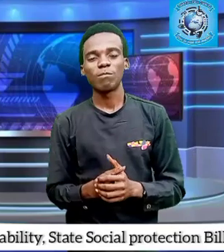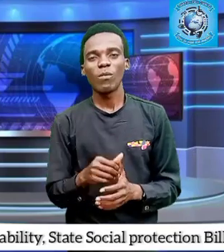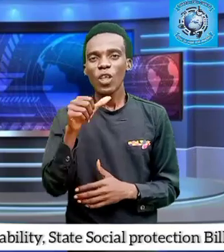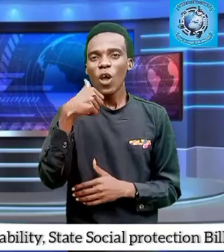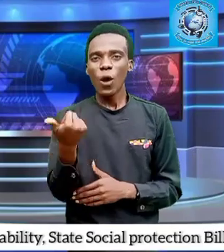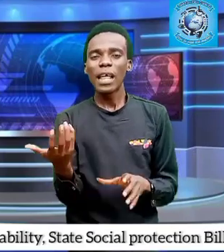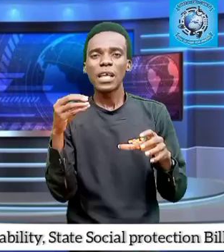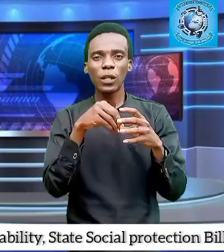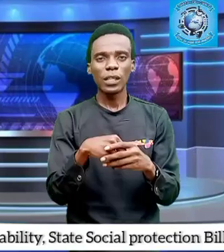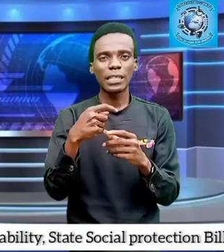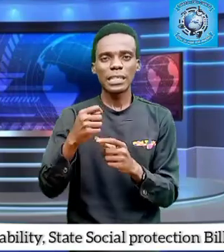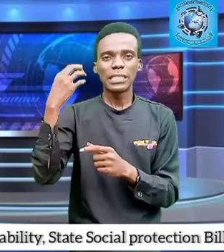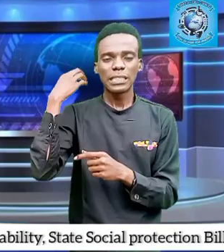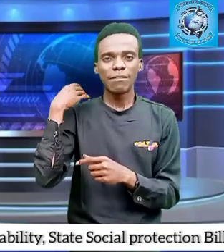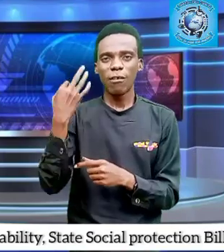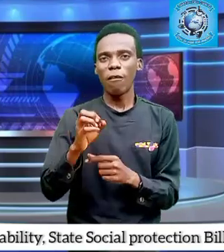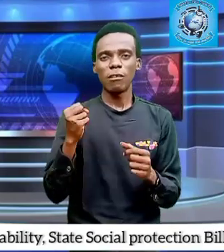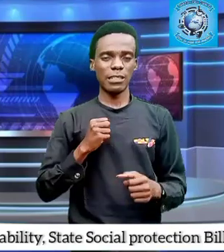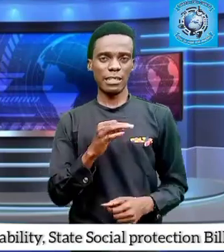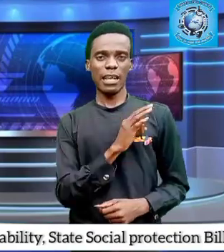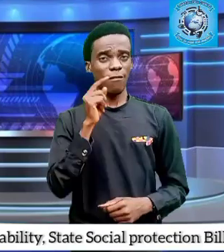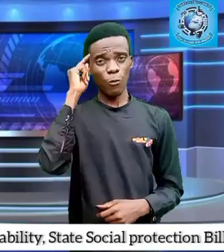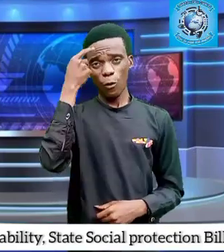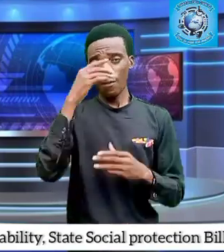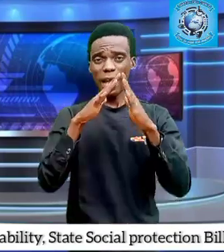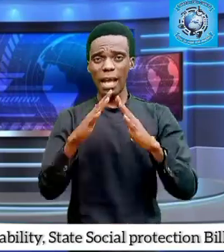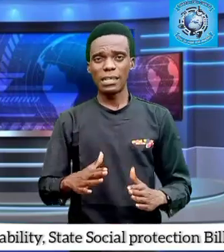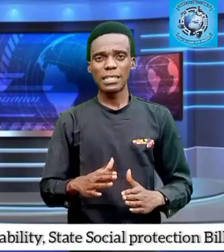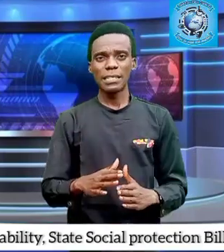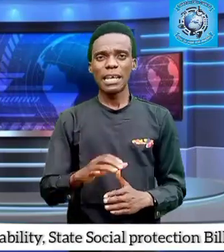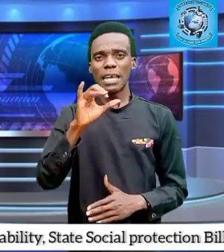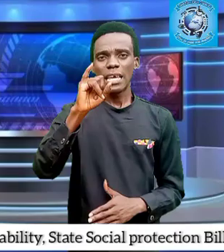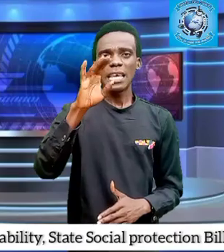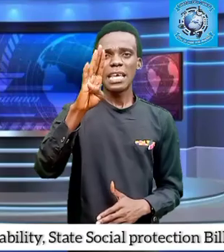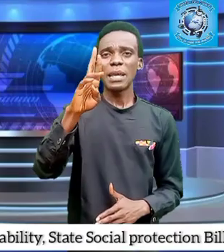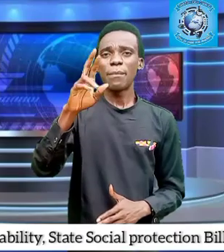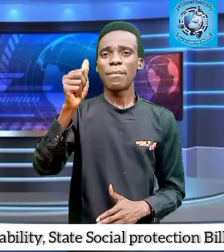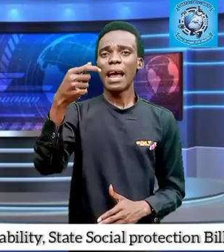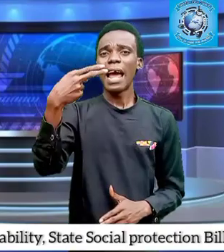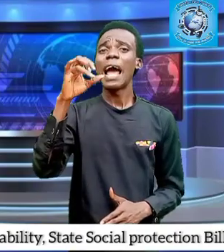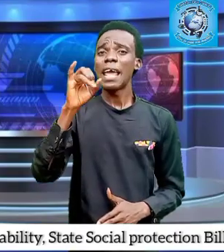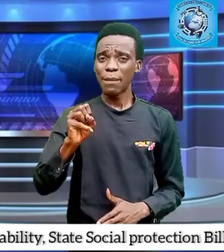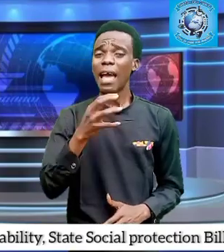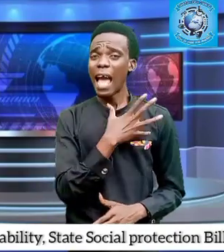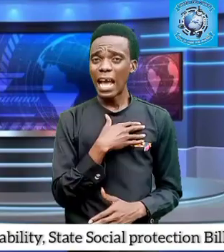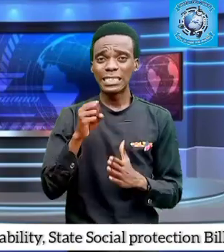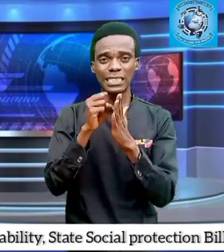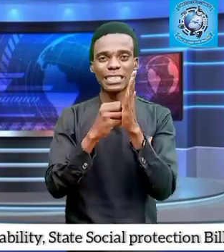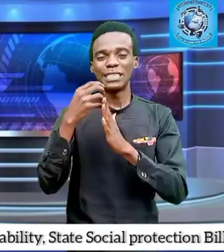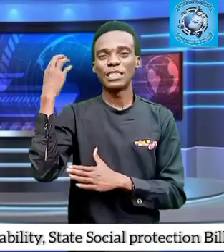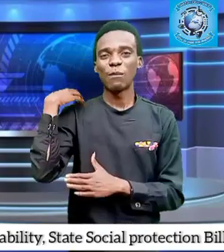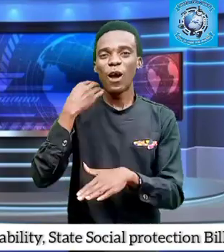Others included the Chief of Staff Government House, Maliam Ibrahim Suleiman at the State Chairman,